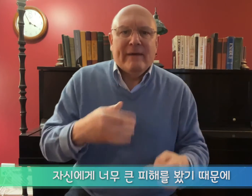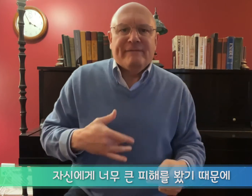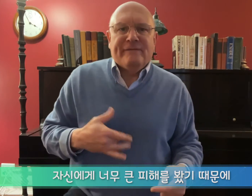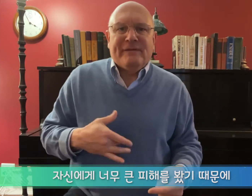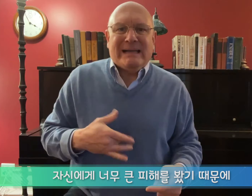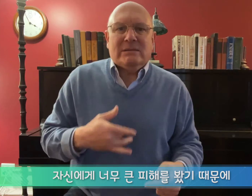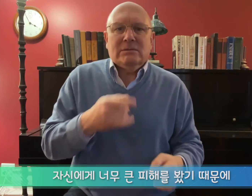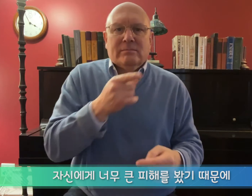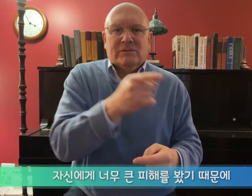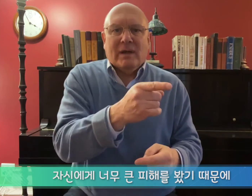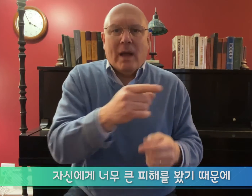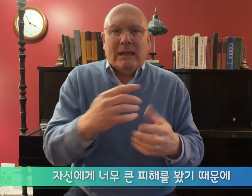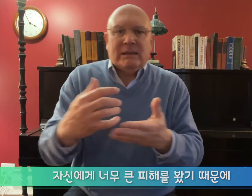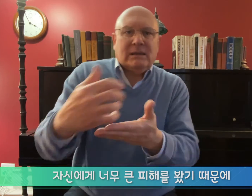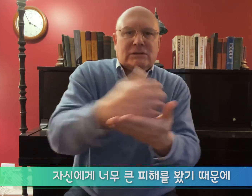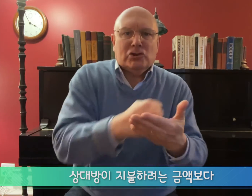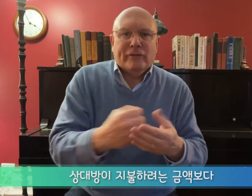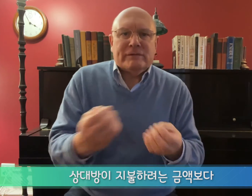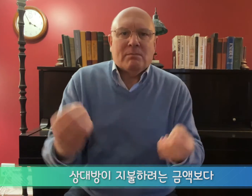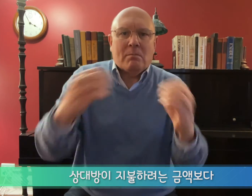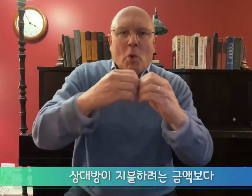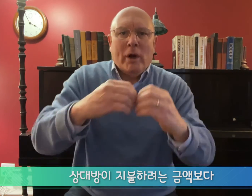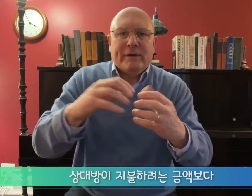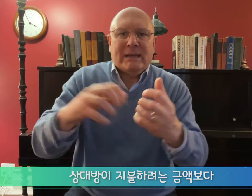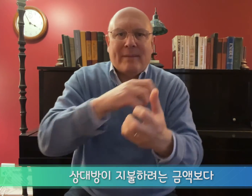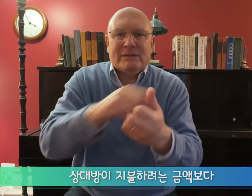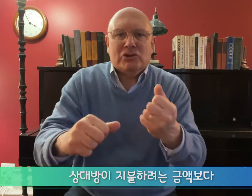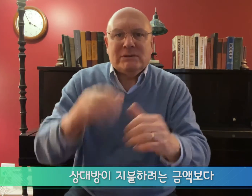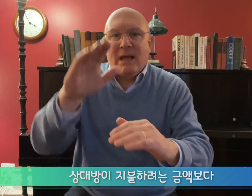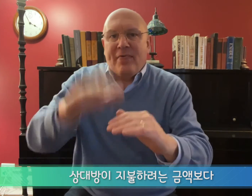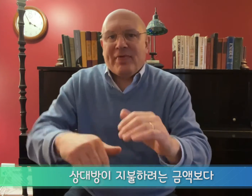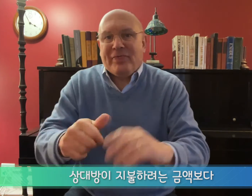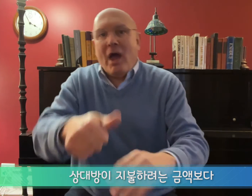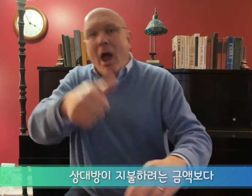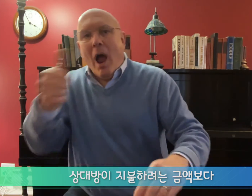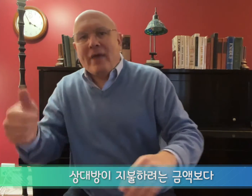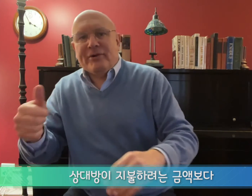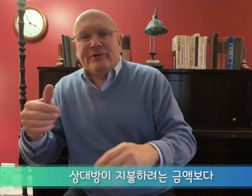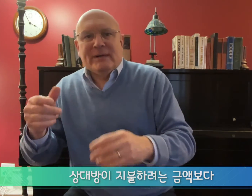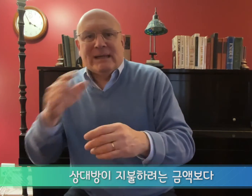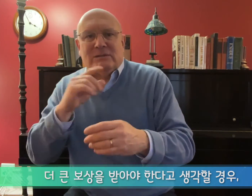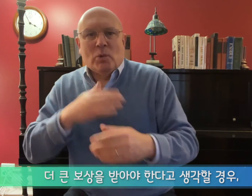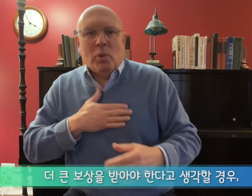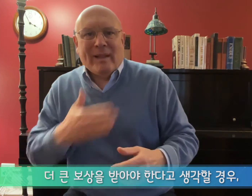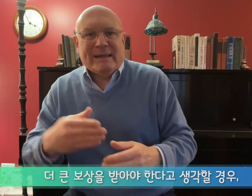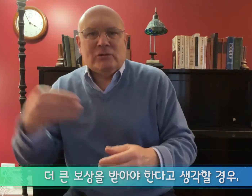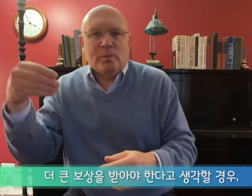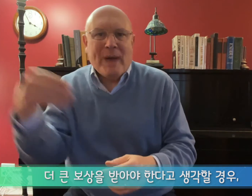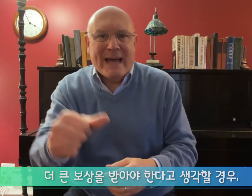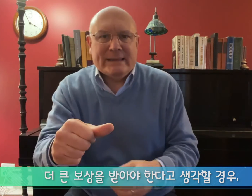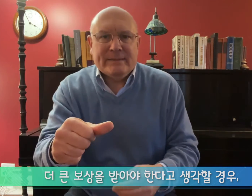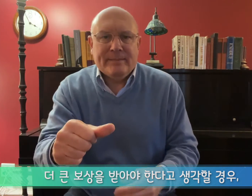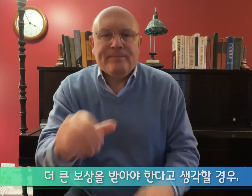been greatly harmed and feels she deserves more damages than the other is willing to